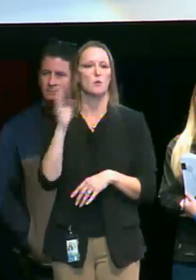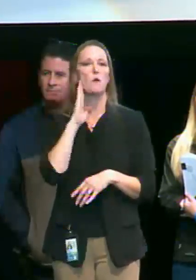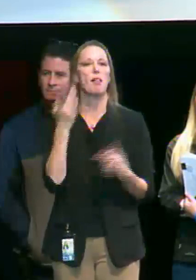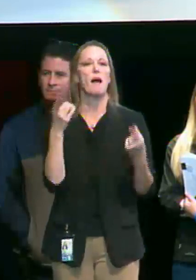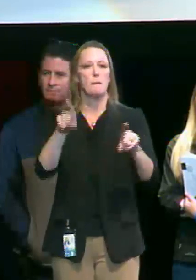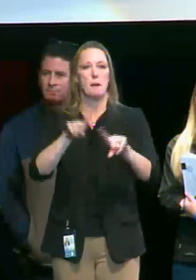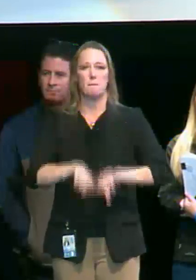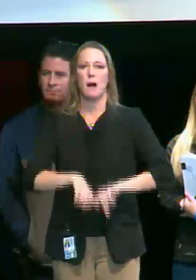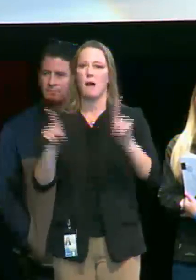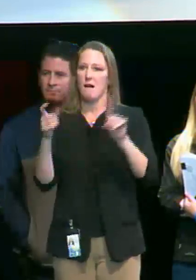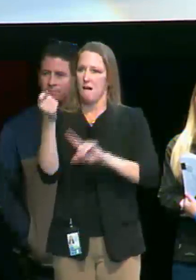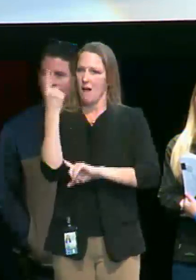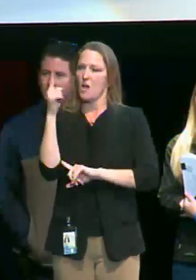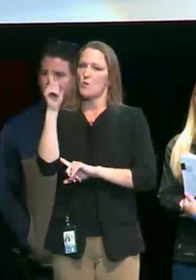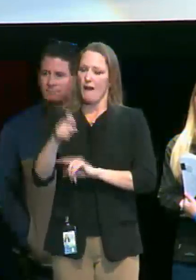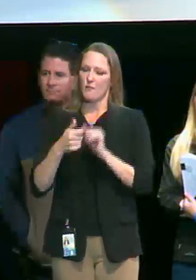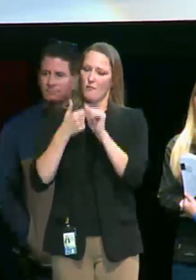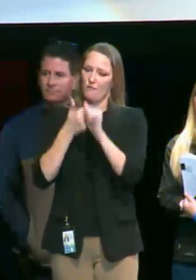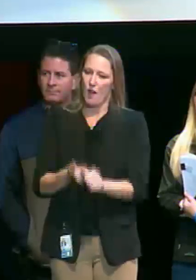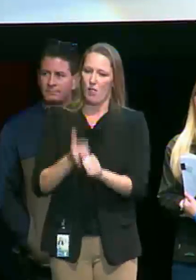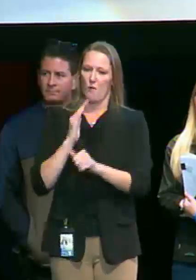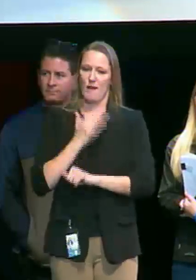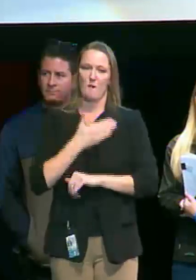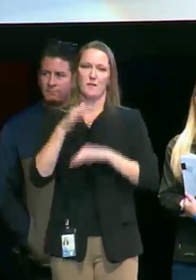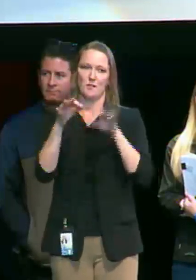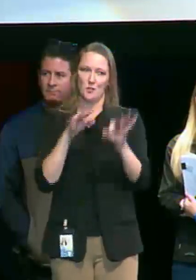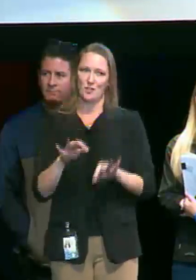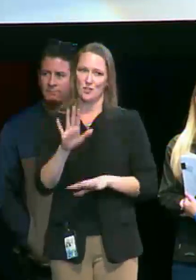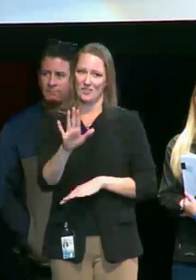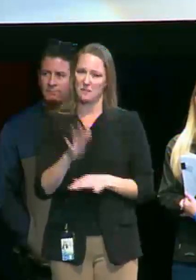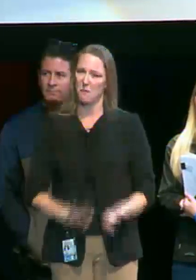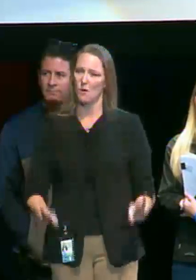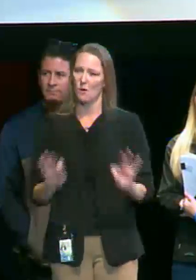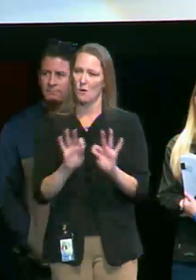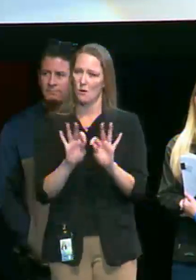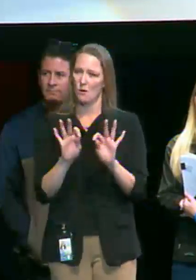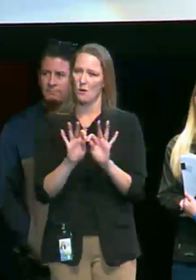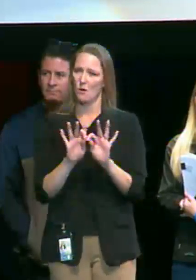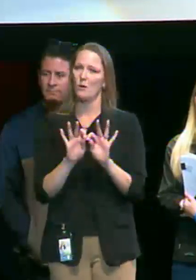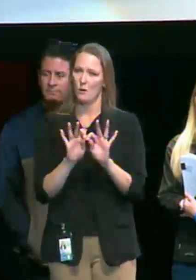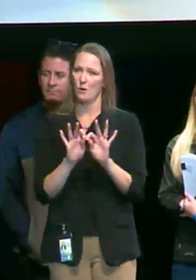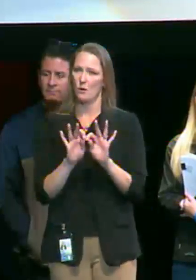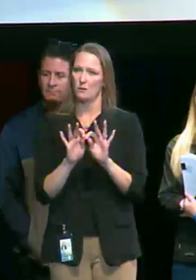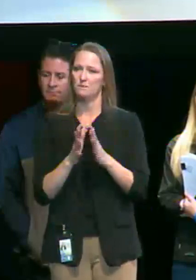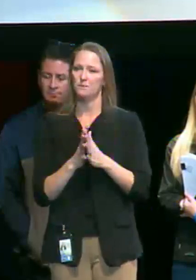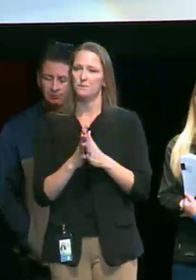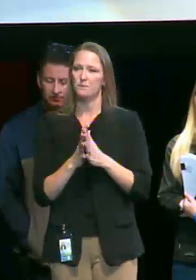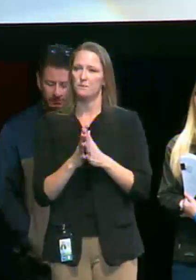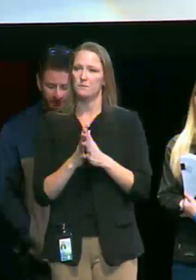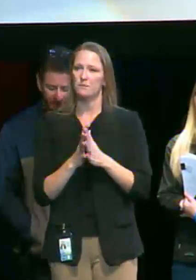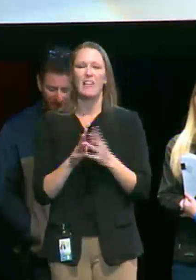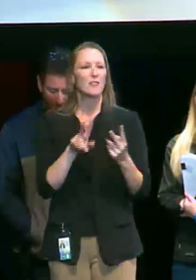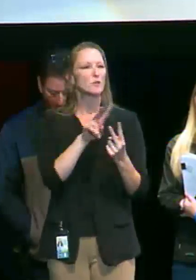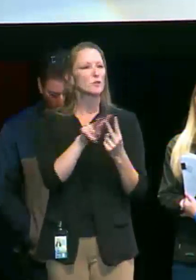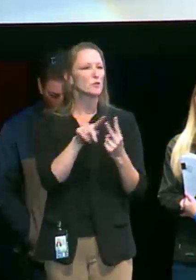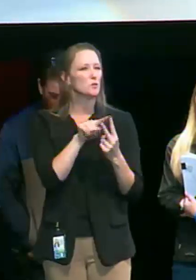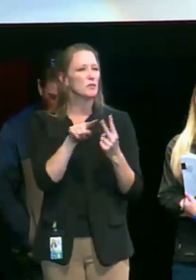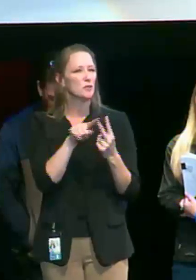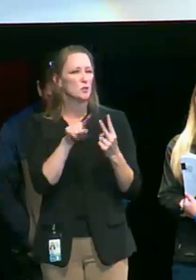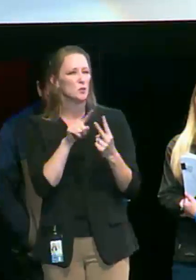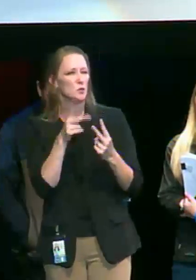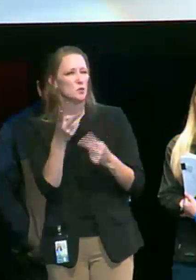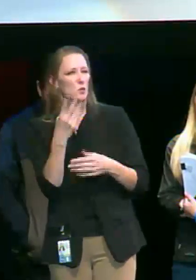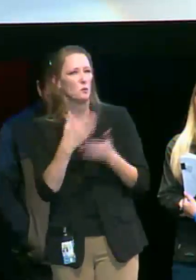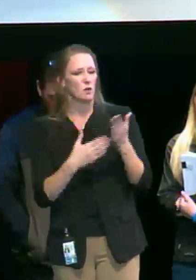But you have to follow our instructions. And it's somewhat twofold. Obviously, if you've